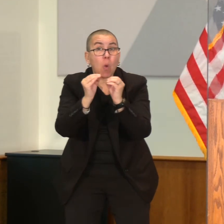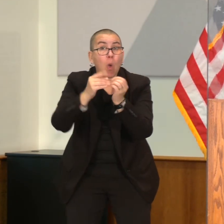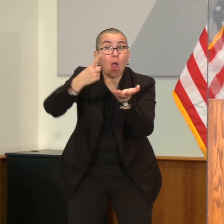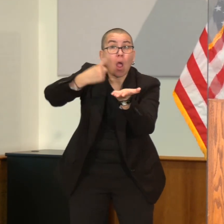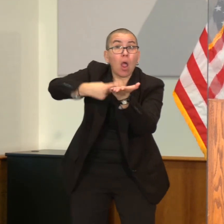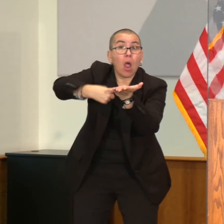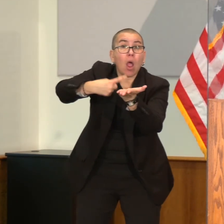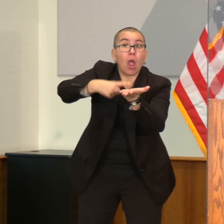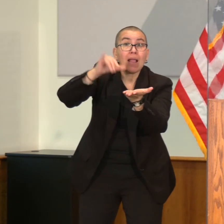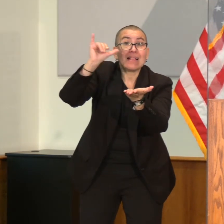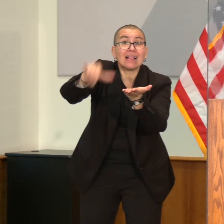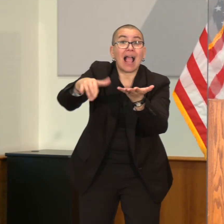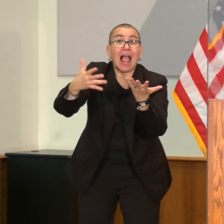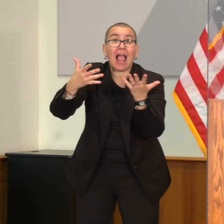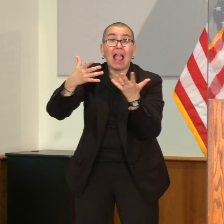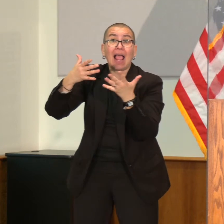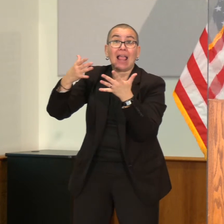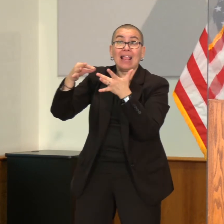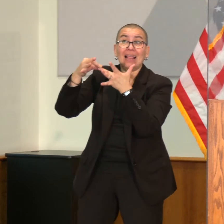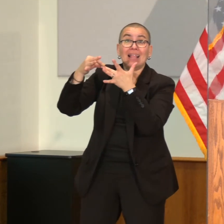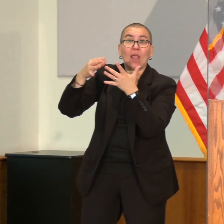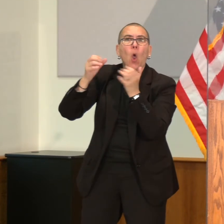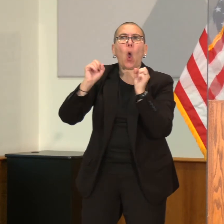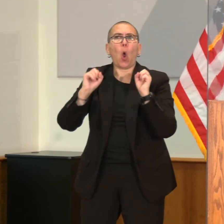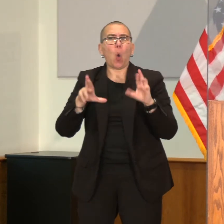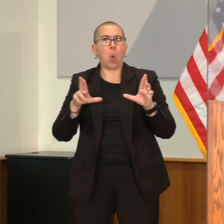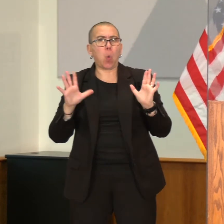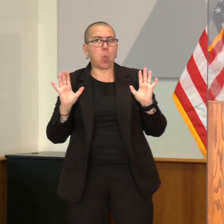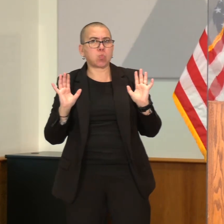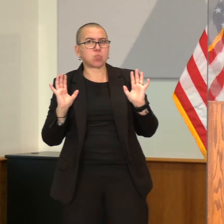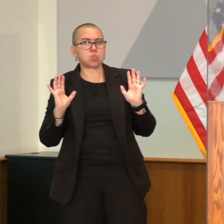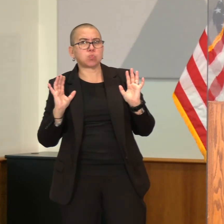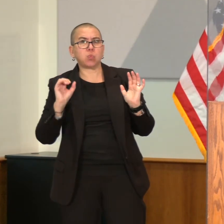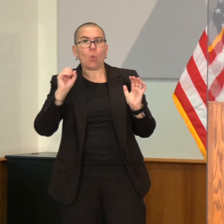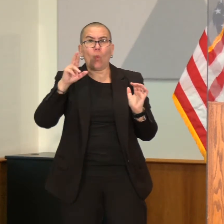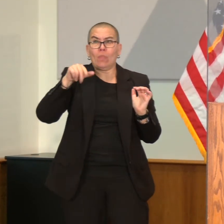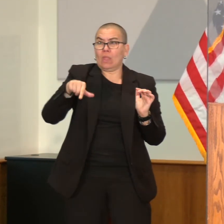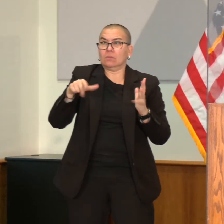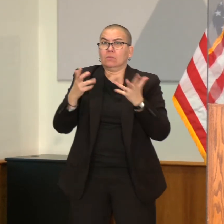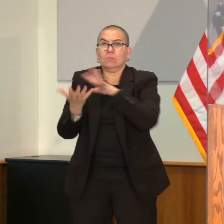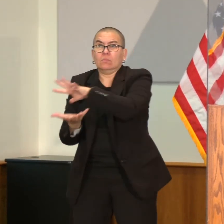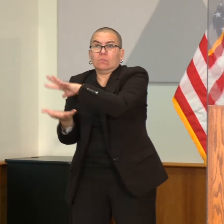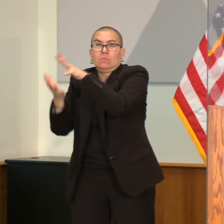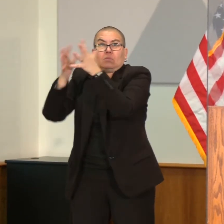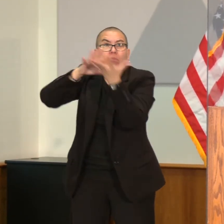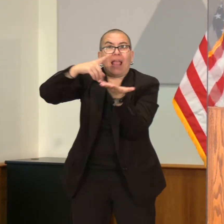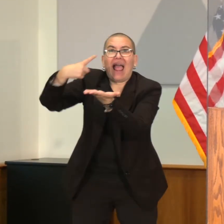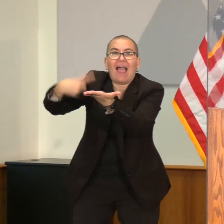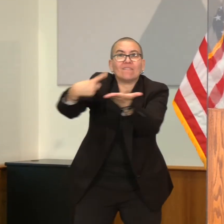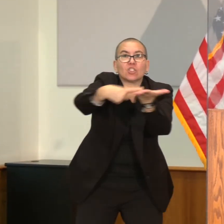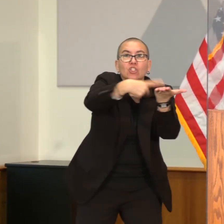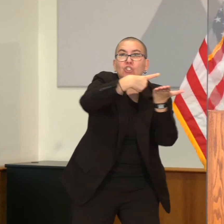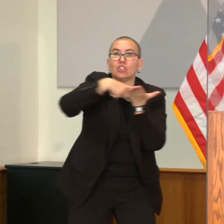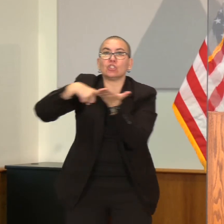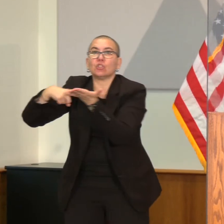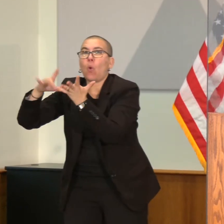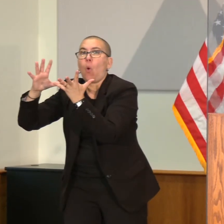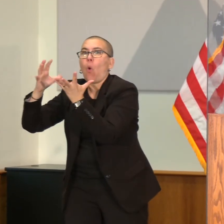three leaders, or has this essentially been a conversation that's been put on hold since then?